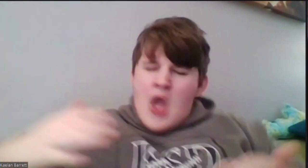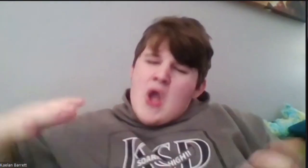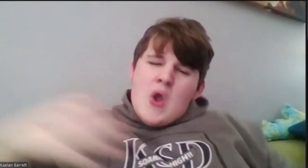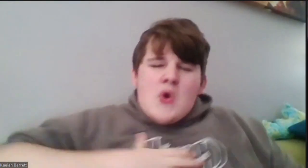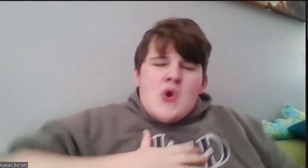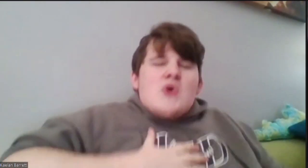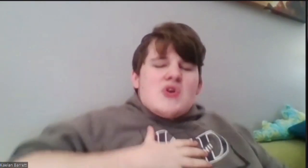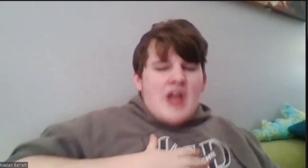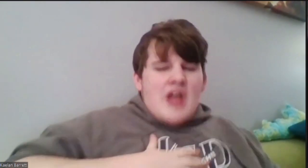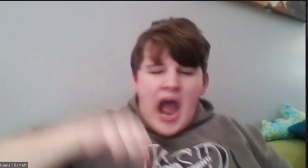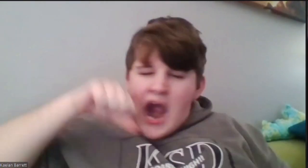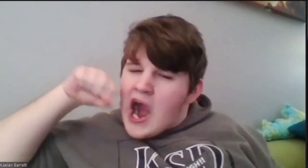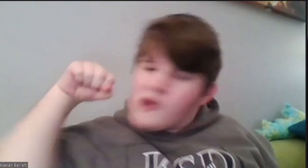I am the ghost of Christmas present.